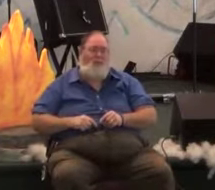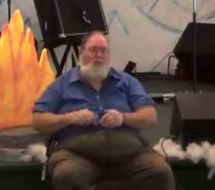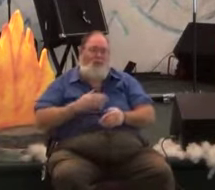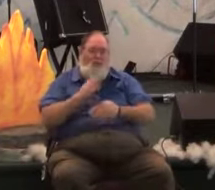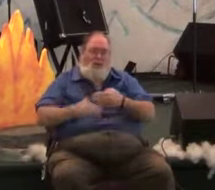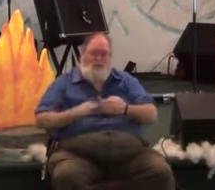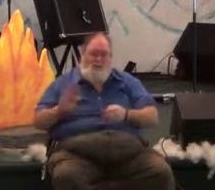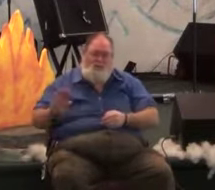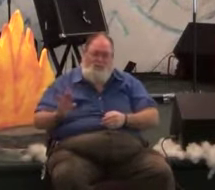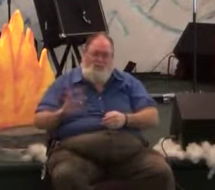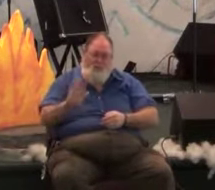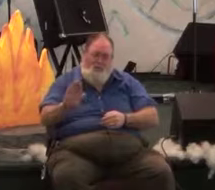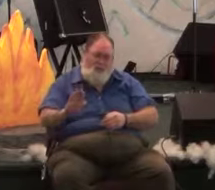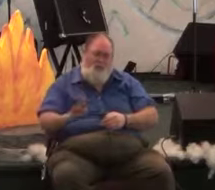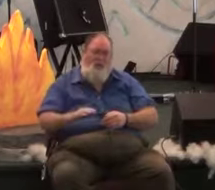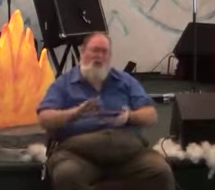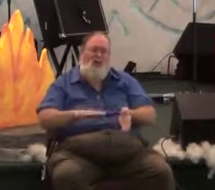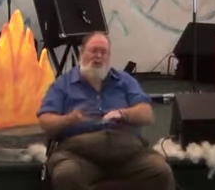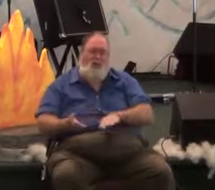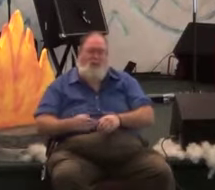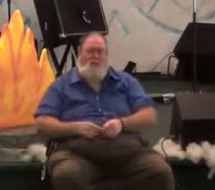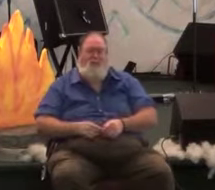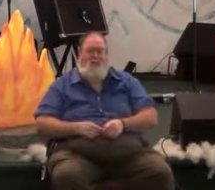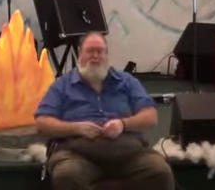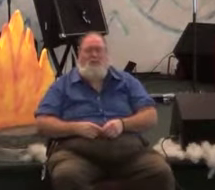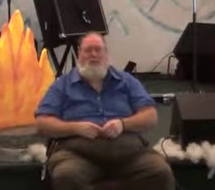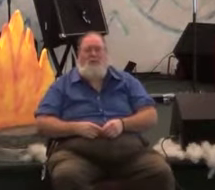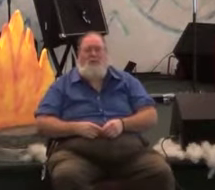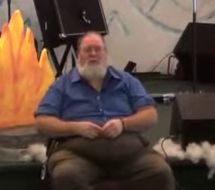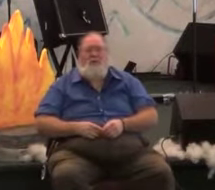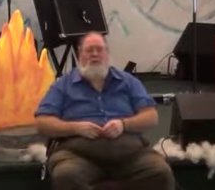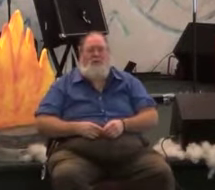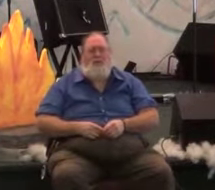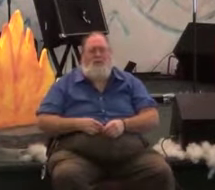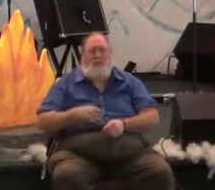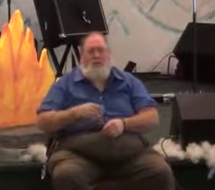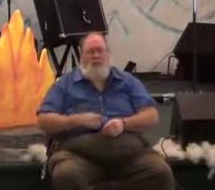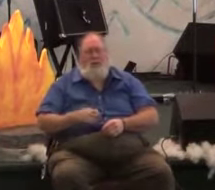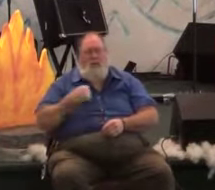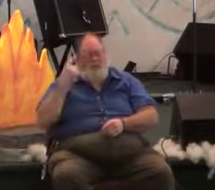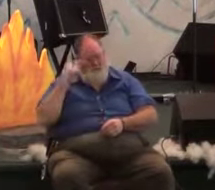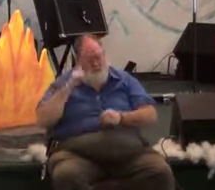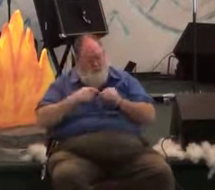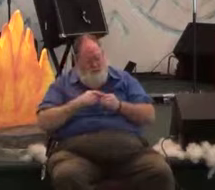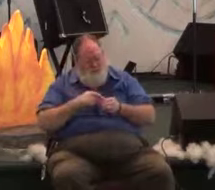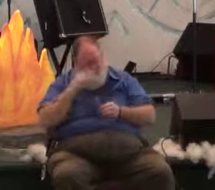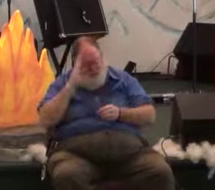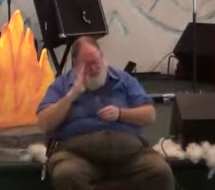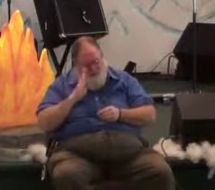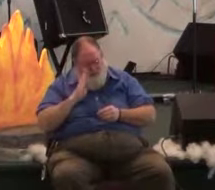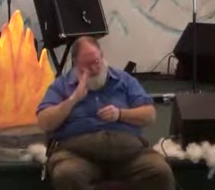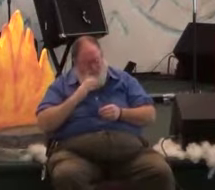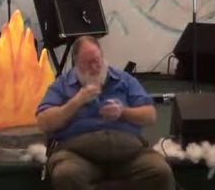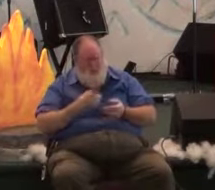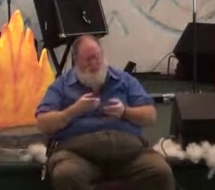But God's hand prevails in evil and in good. We need to remember that. I was thinking about that when we were singing the song this